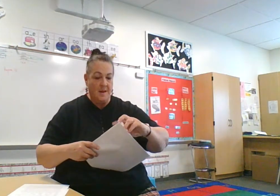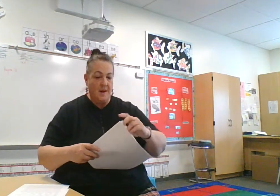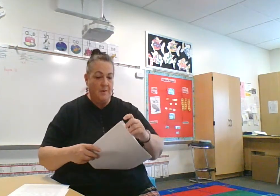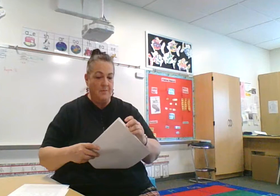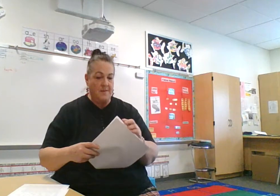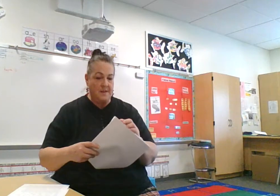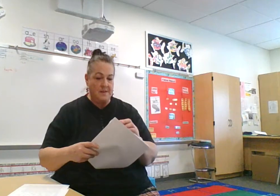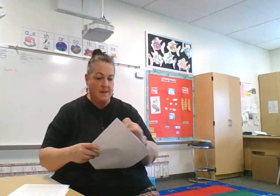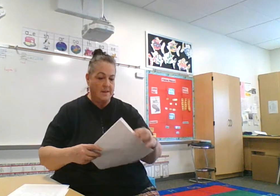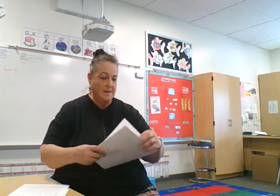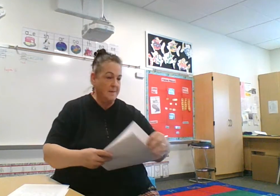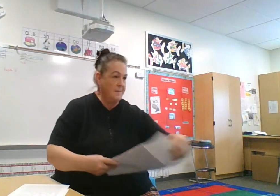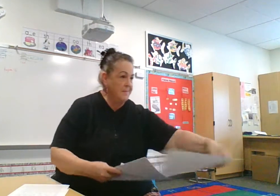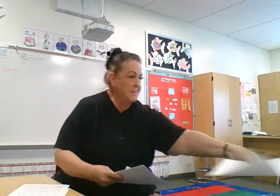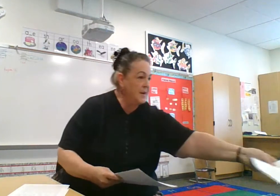Oh, fiddlesticks. There you